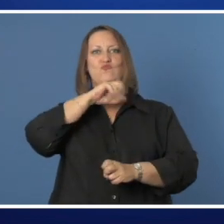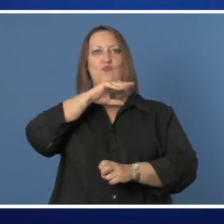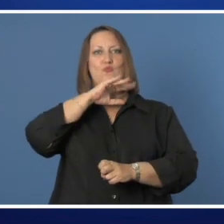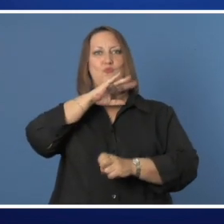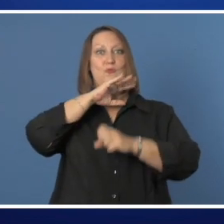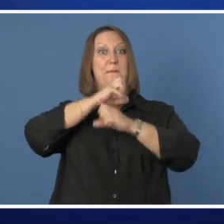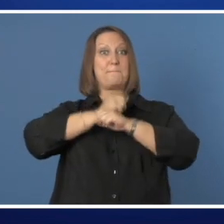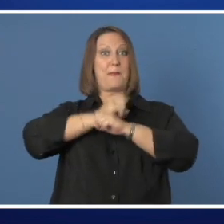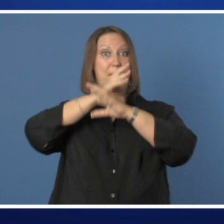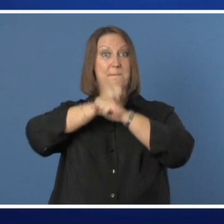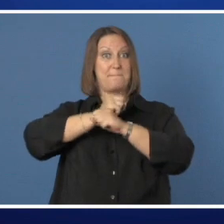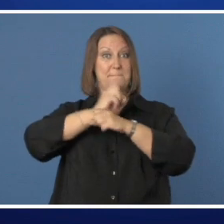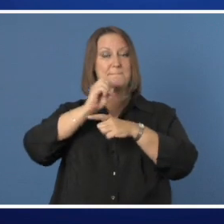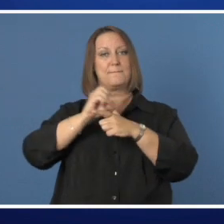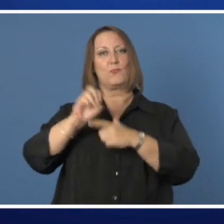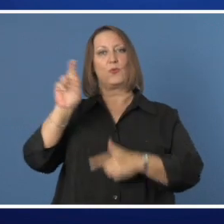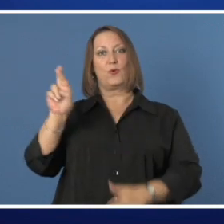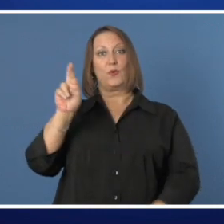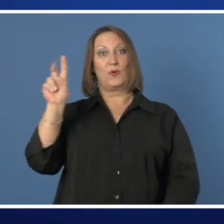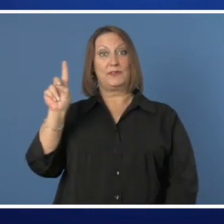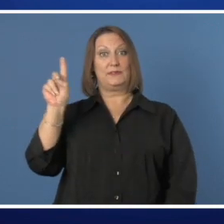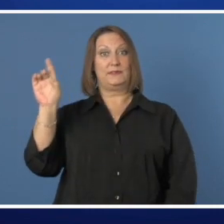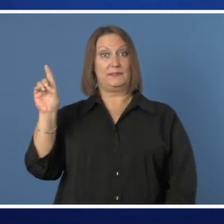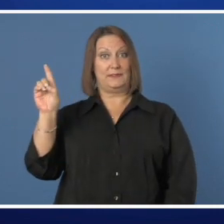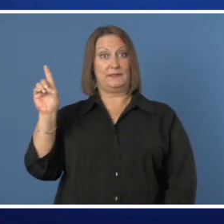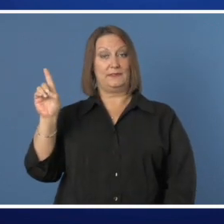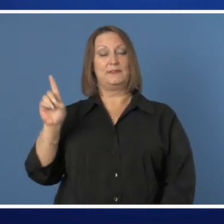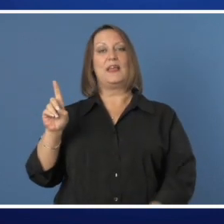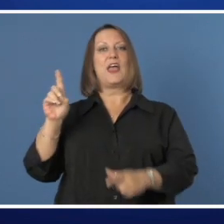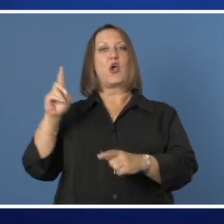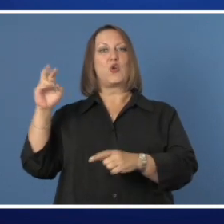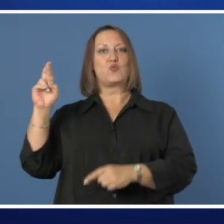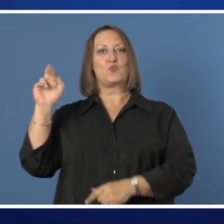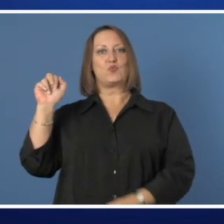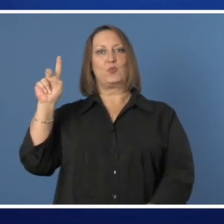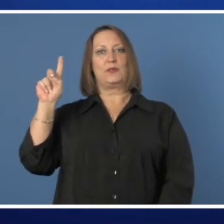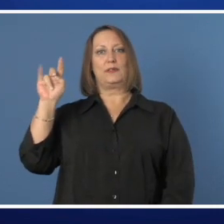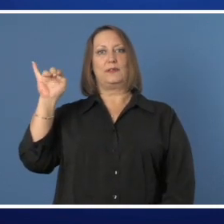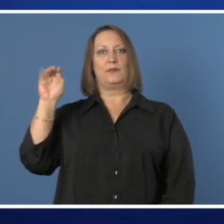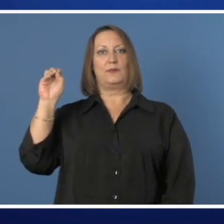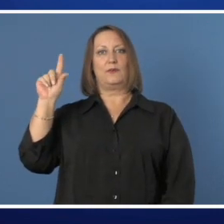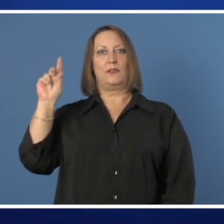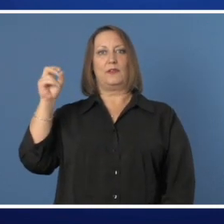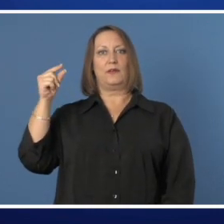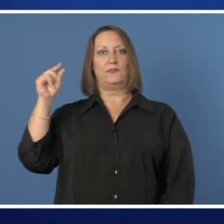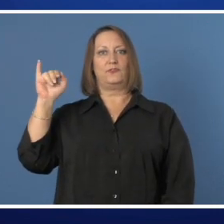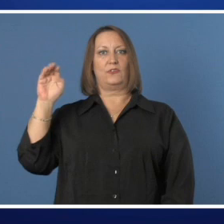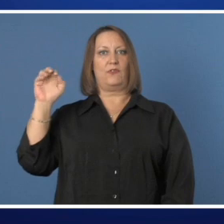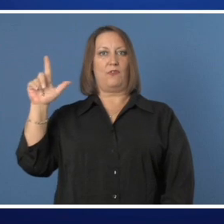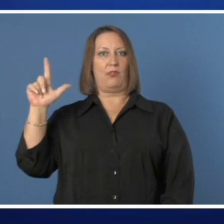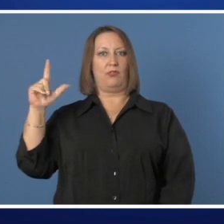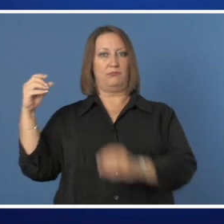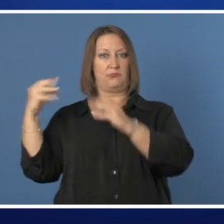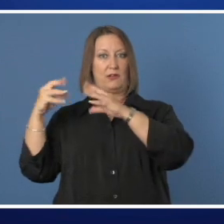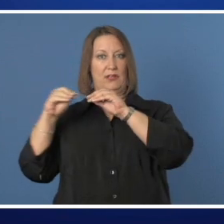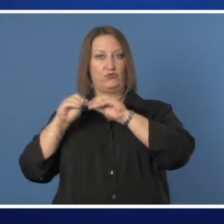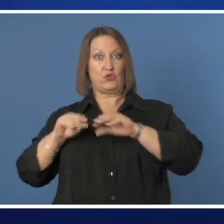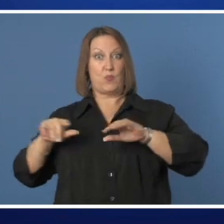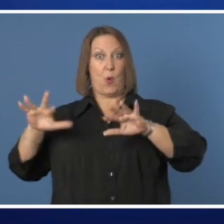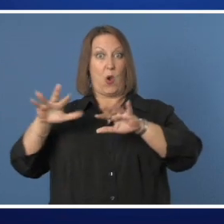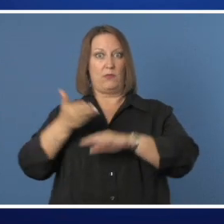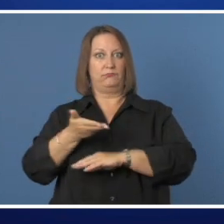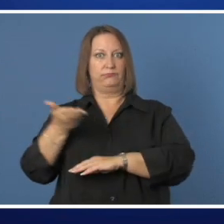dispersion device, RDD, is the use of common explosives to spread radioactive